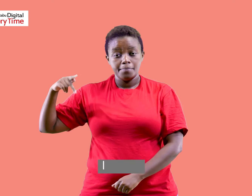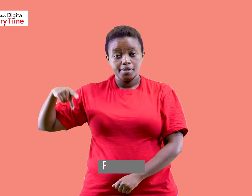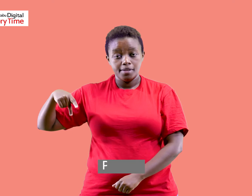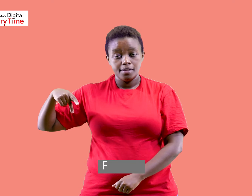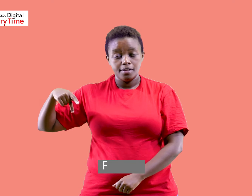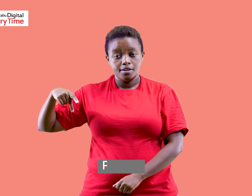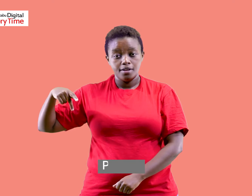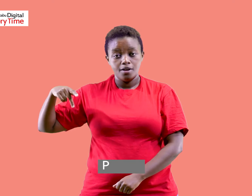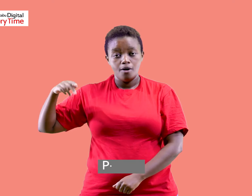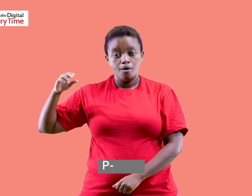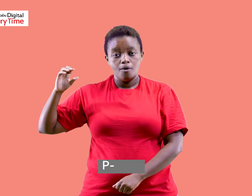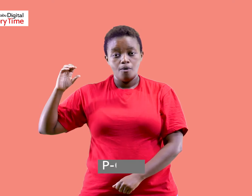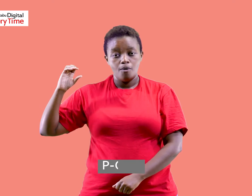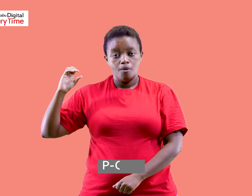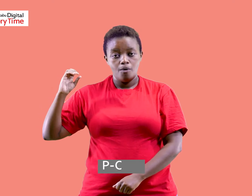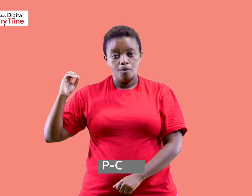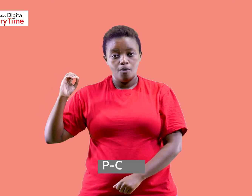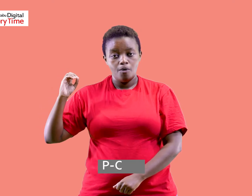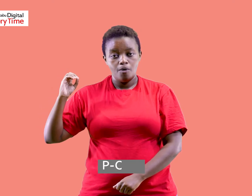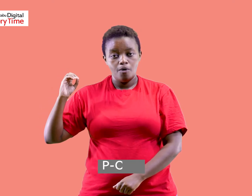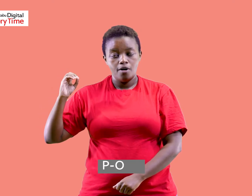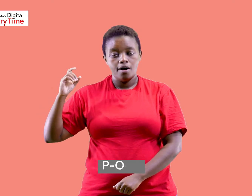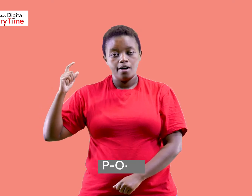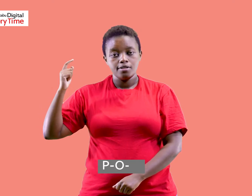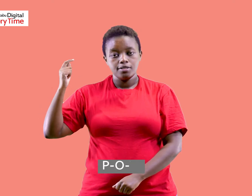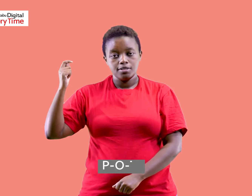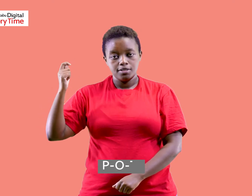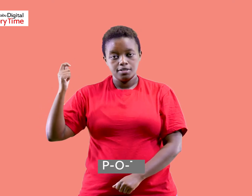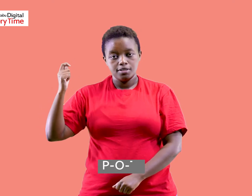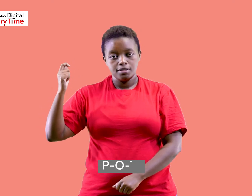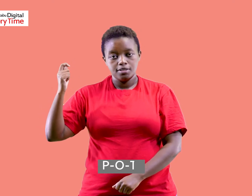P O T.